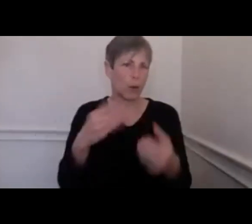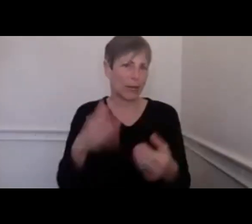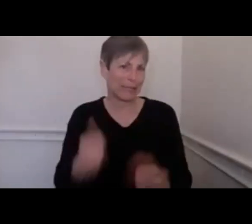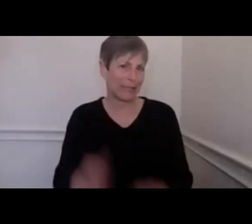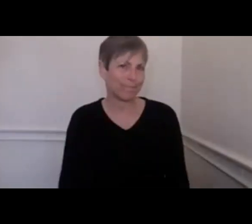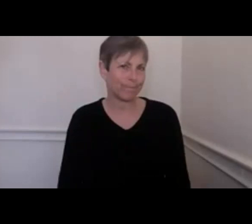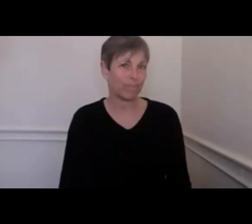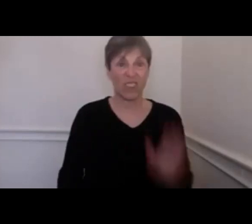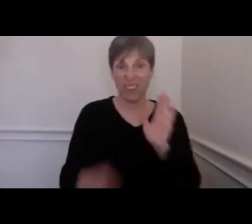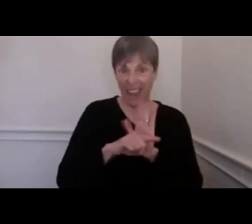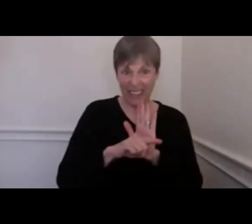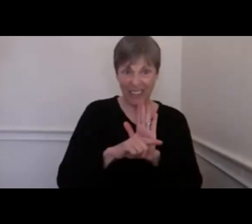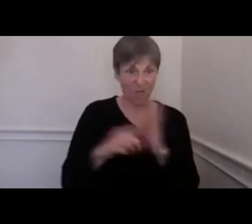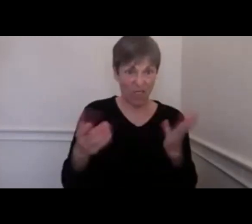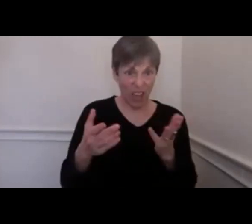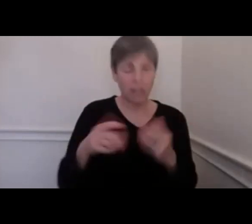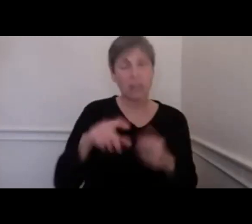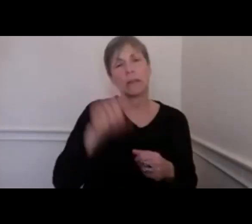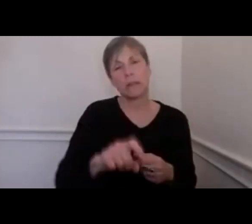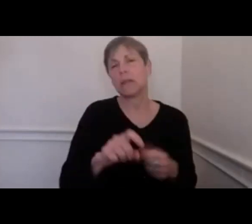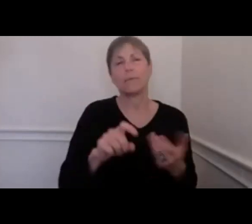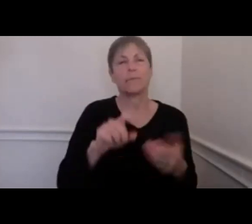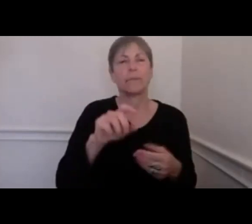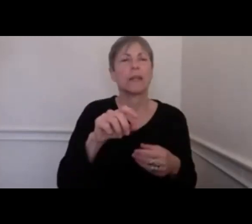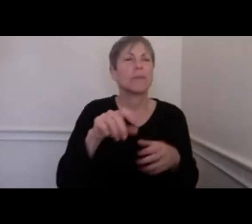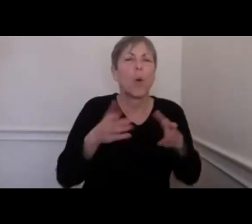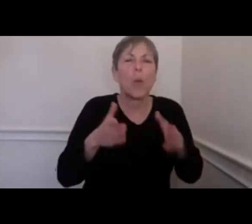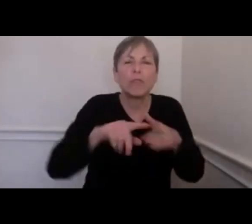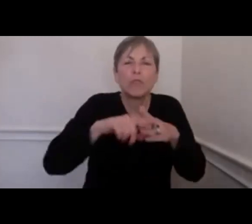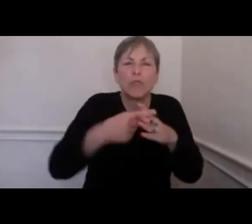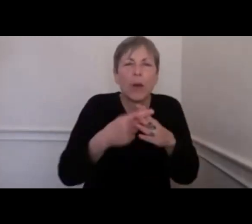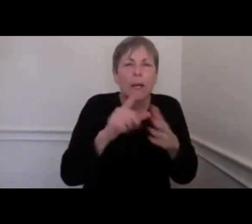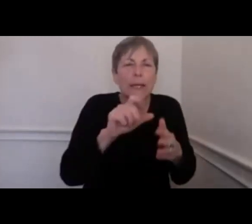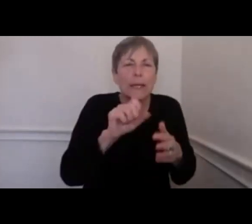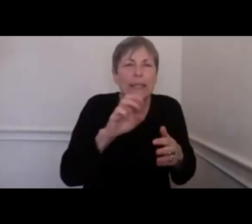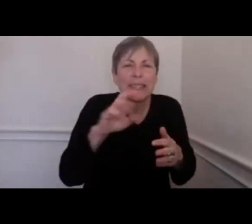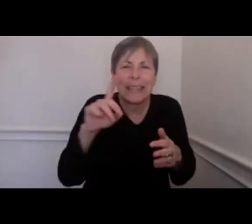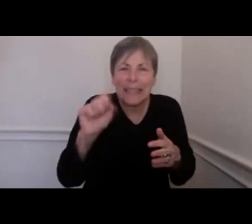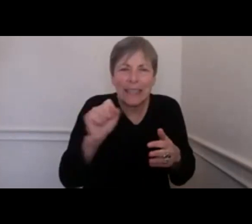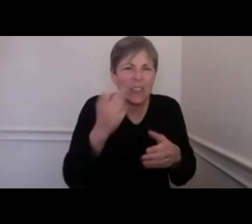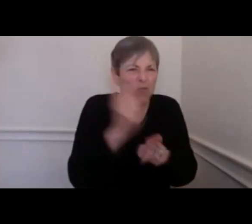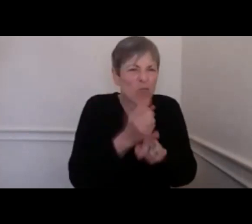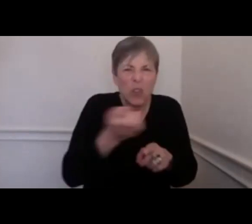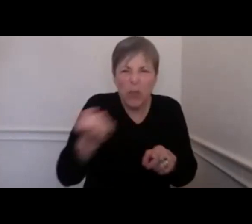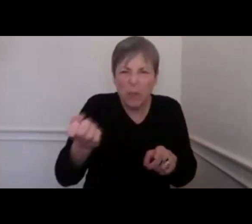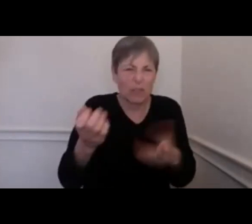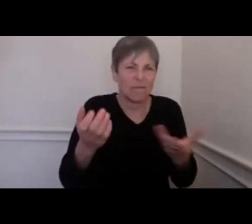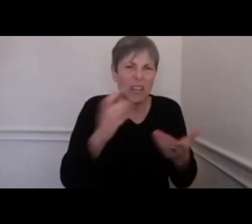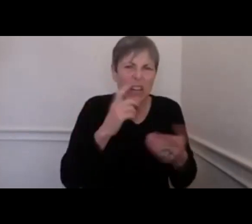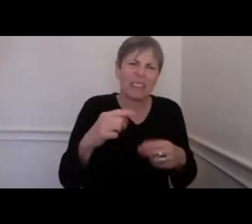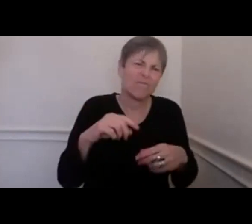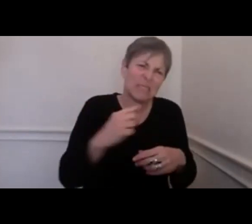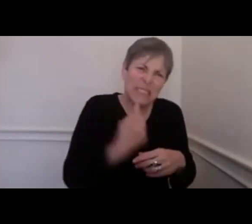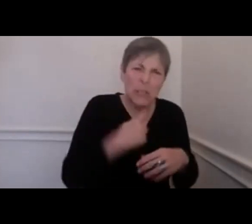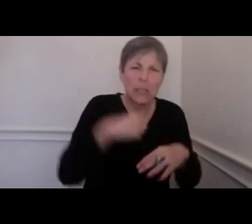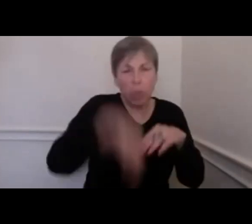seed starting setup and you don't need something seriously fancy if you're just sowing 4 week old transplants. And